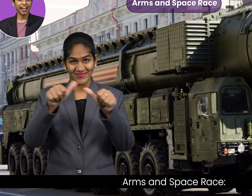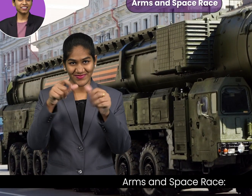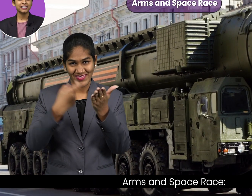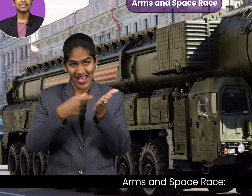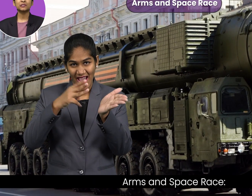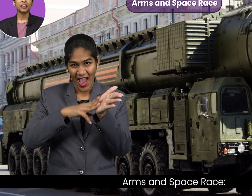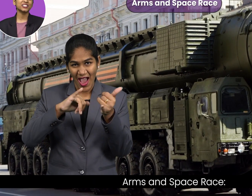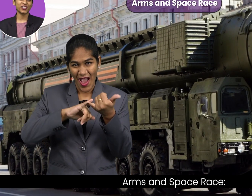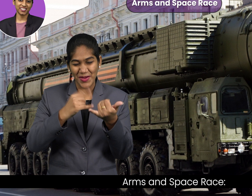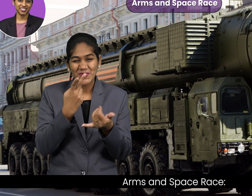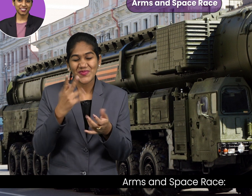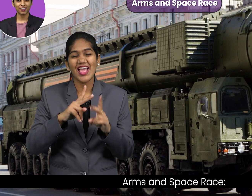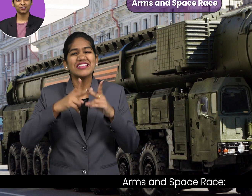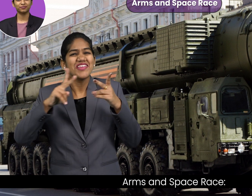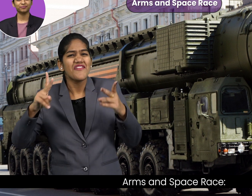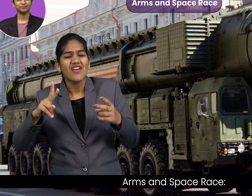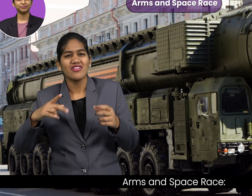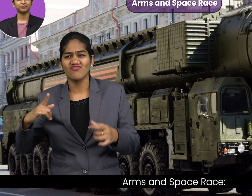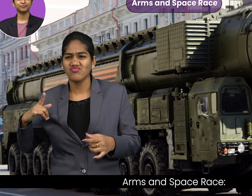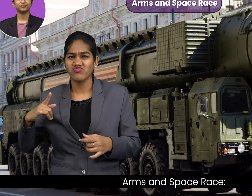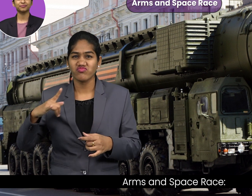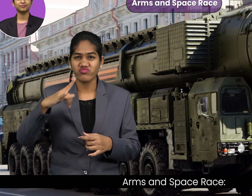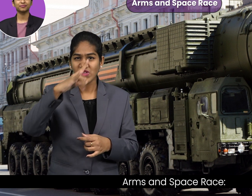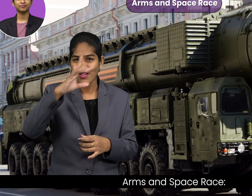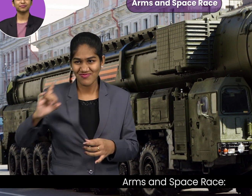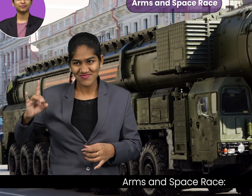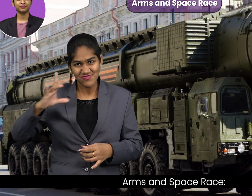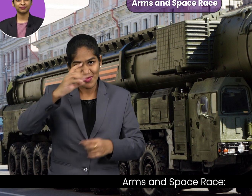Arms and space race.